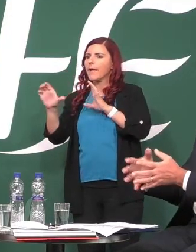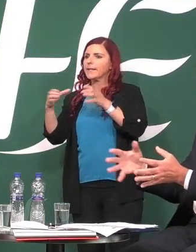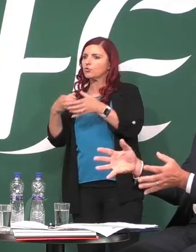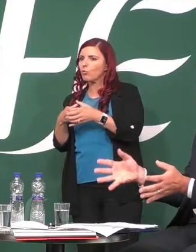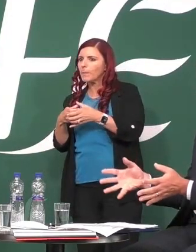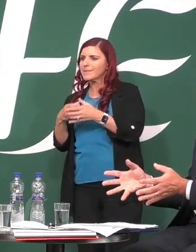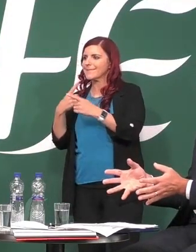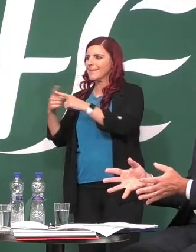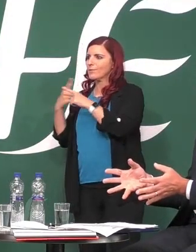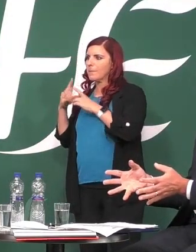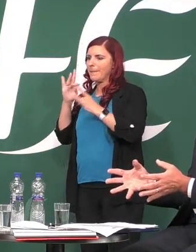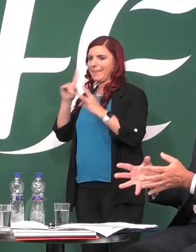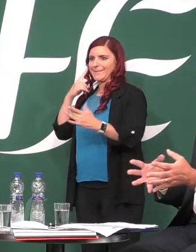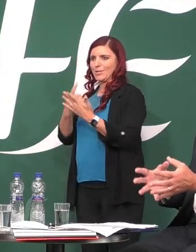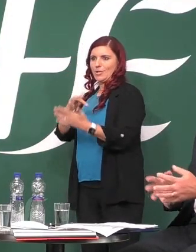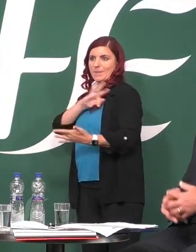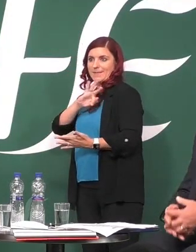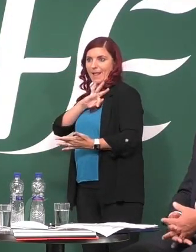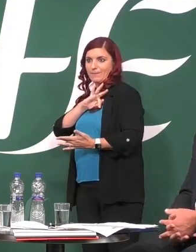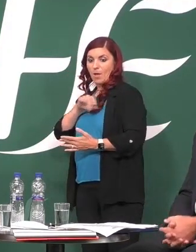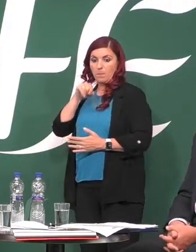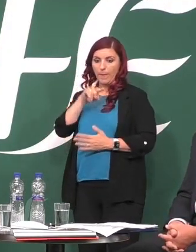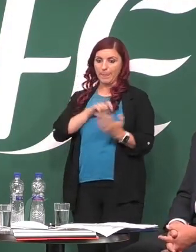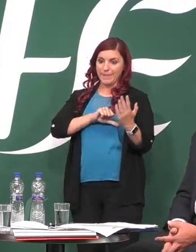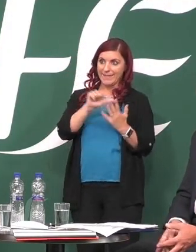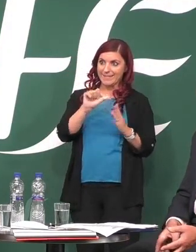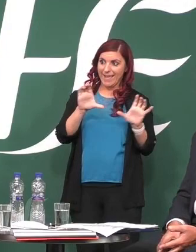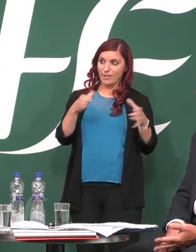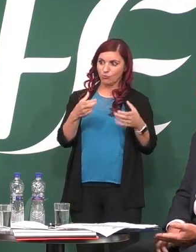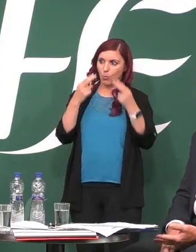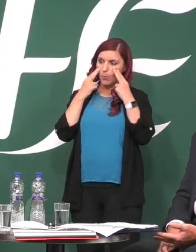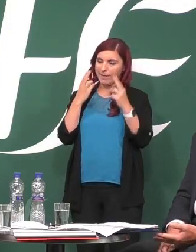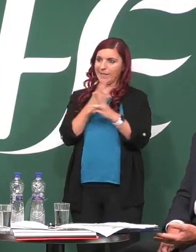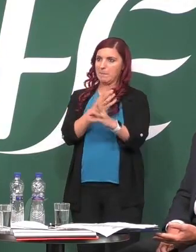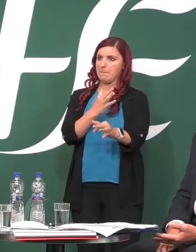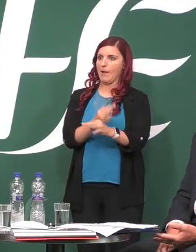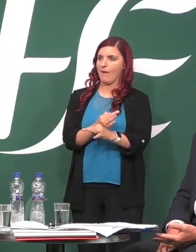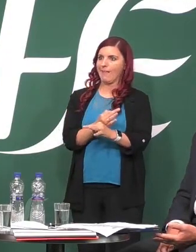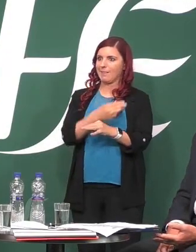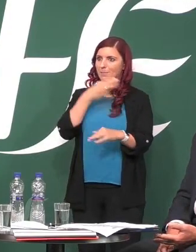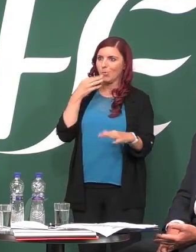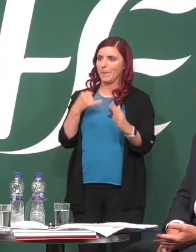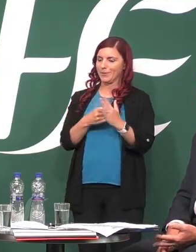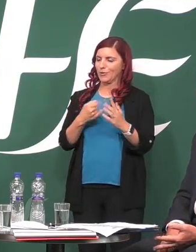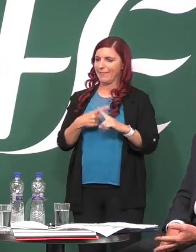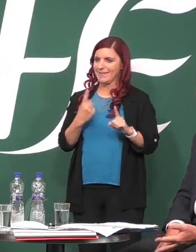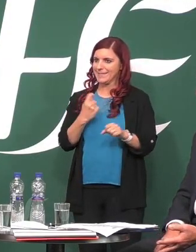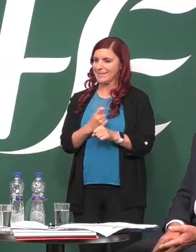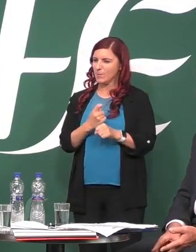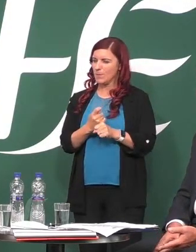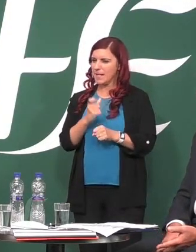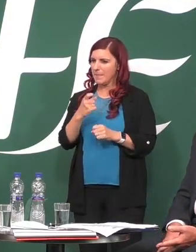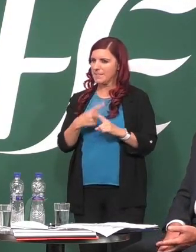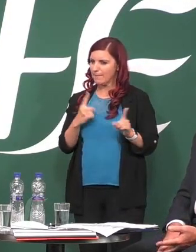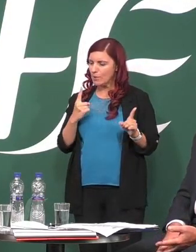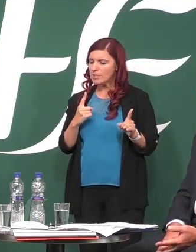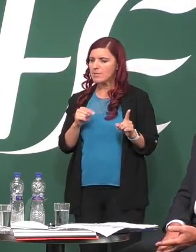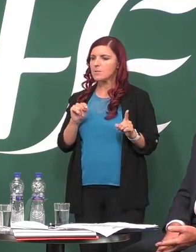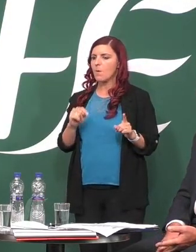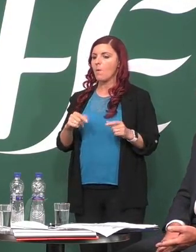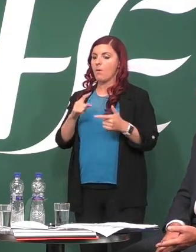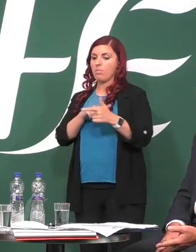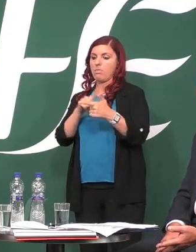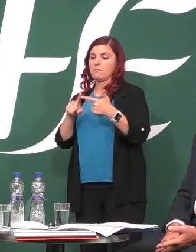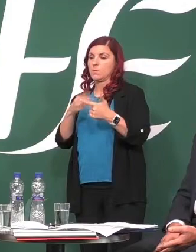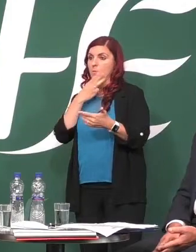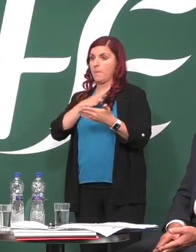age groups, people are able to make their decisions independently, so it's a different process. There's other factors such as the summer season in terms of holidays. I suppose the two messages we've tried to